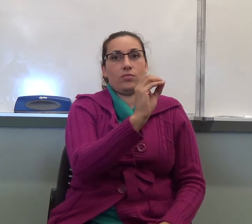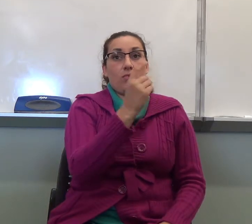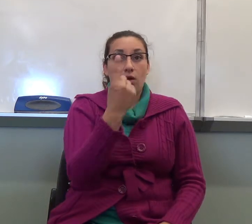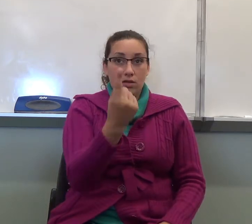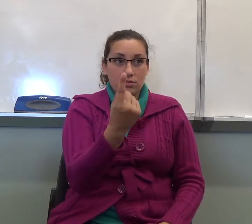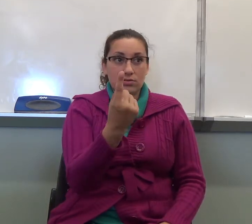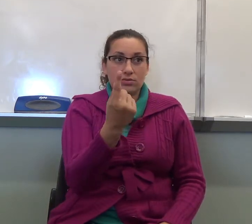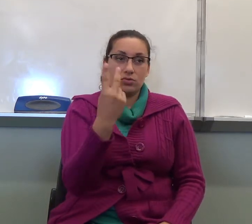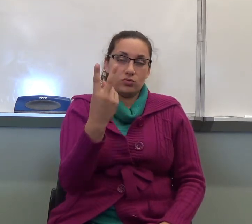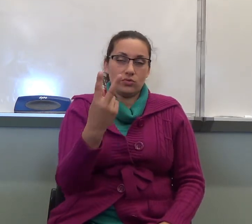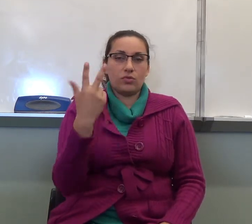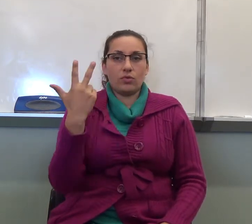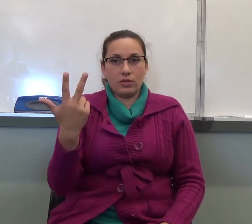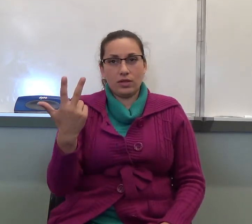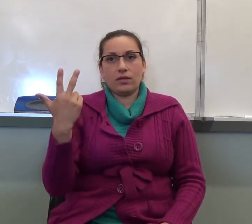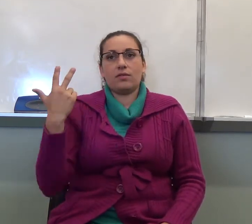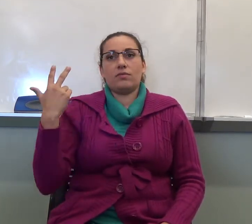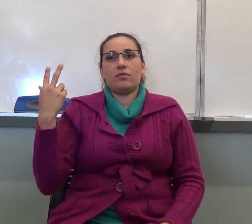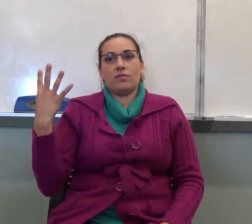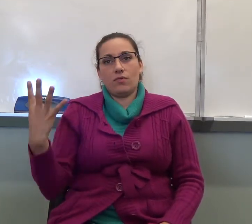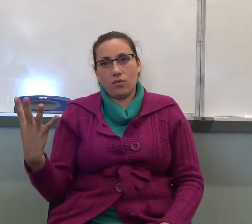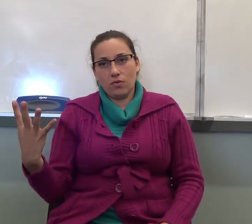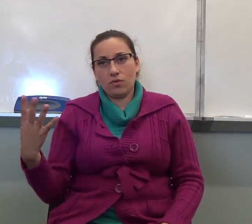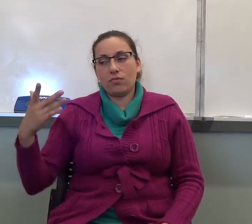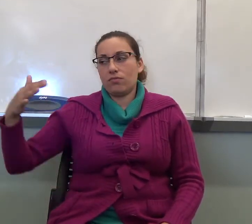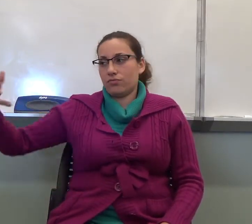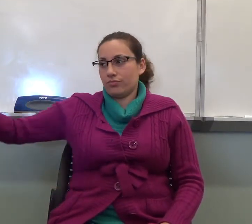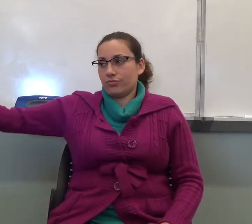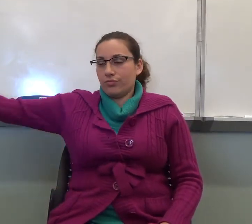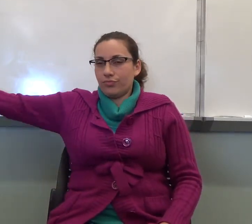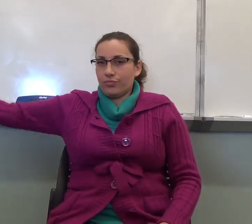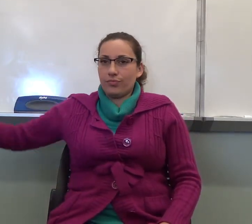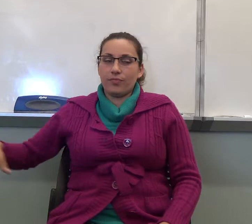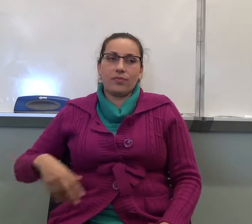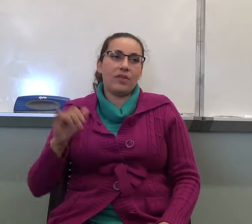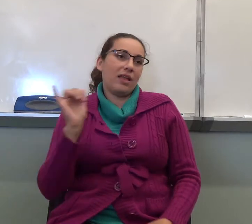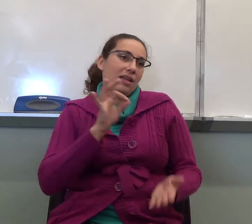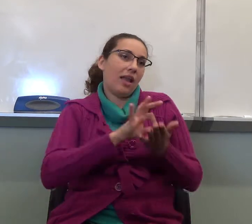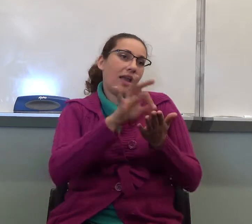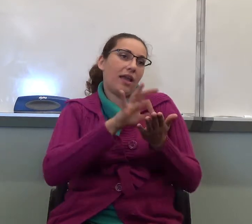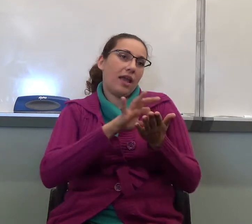1, 2, 3, sometimes called counting numbers.